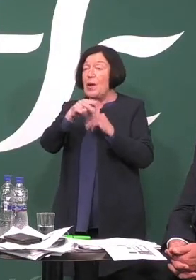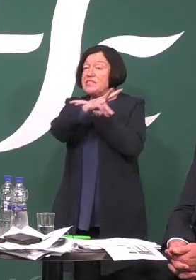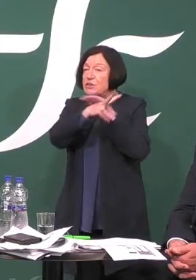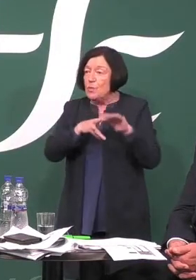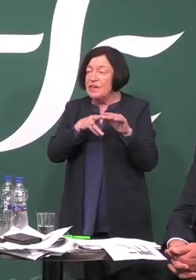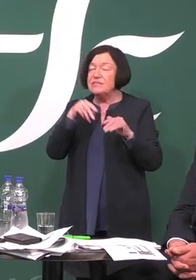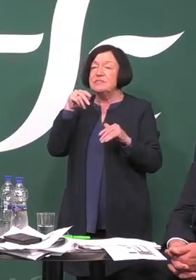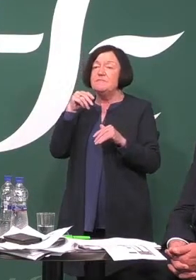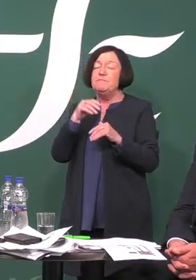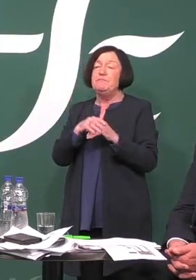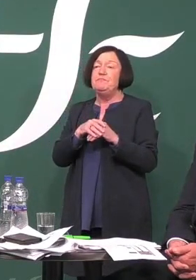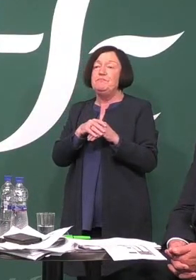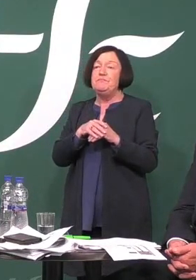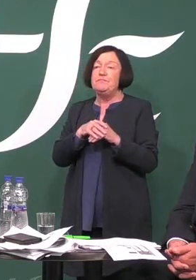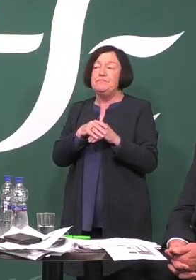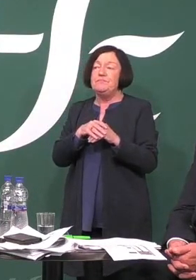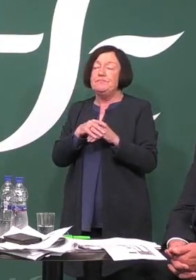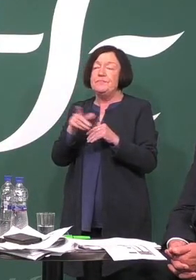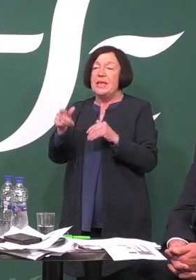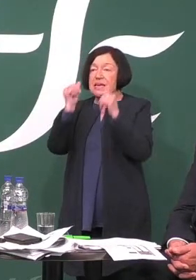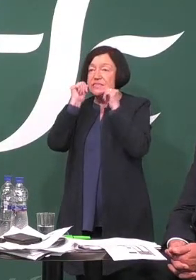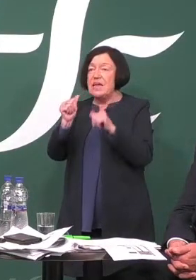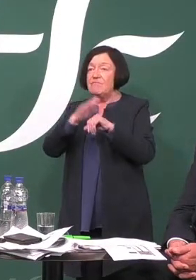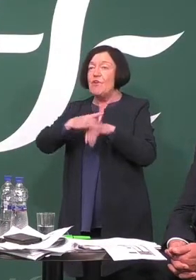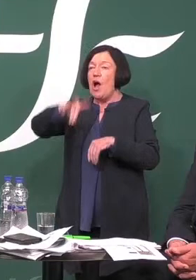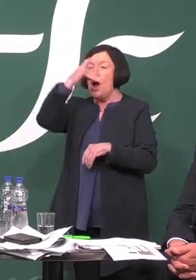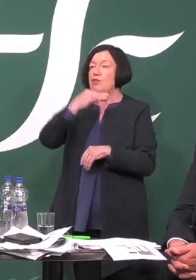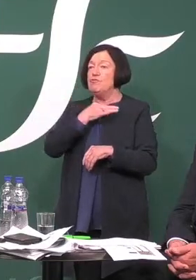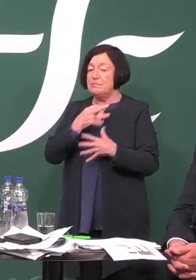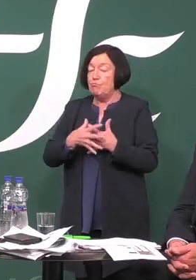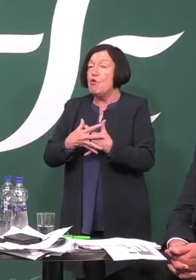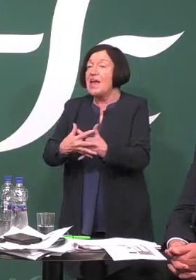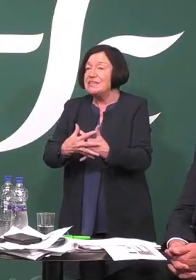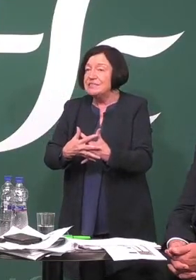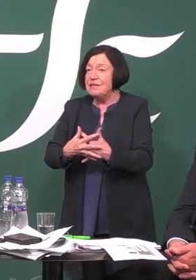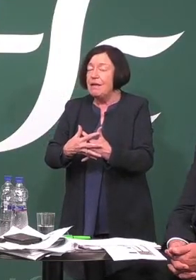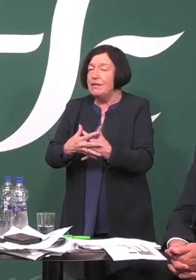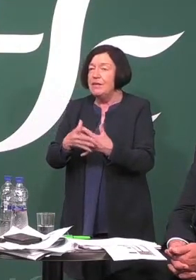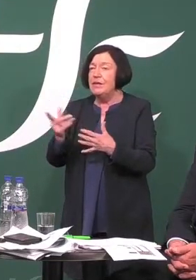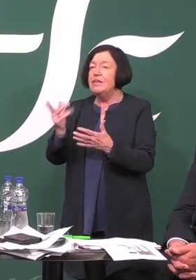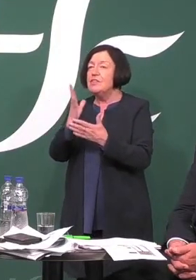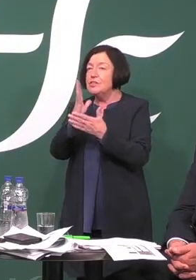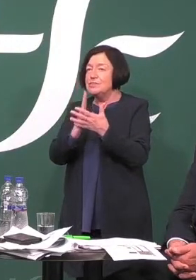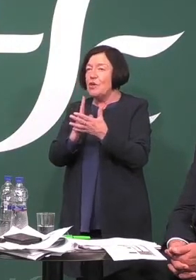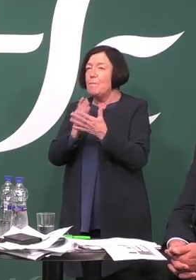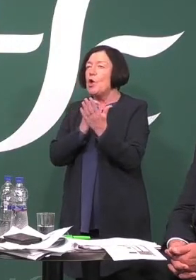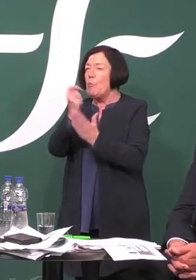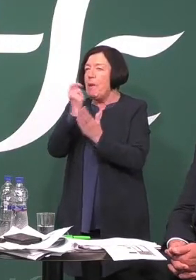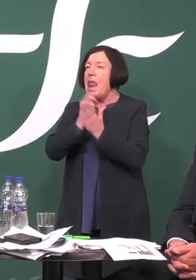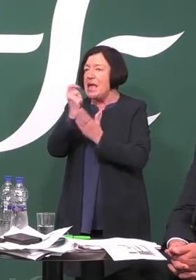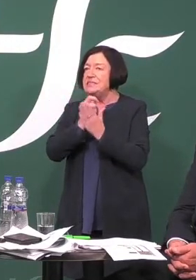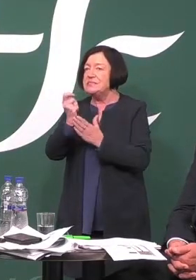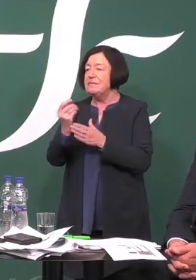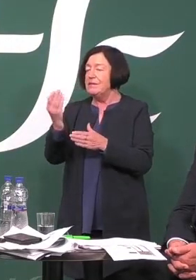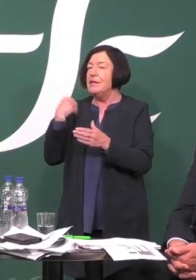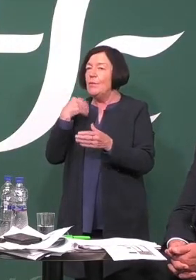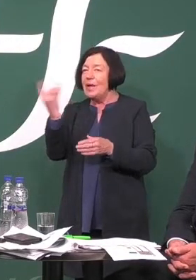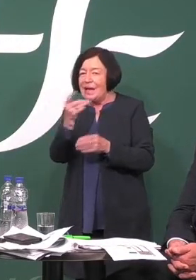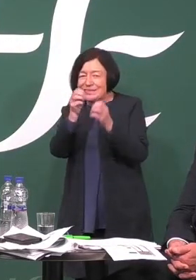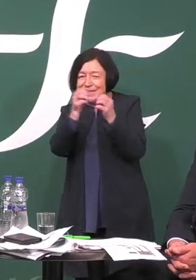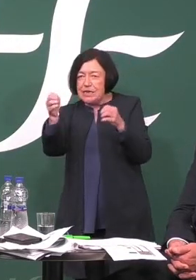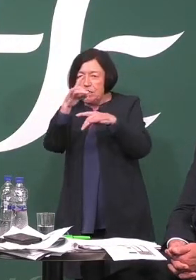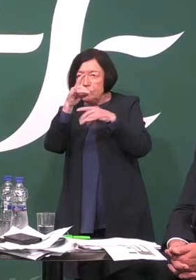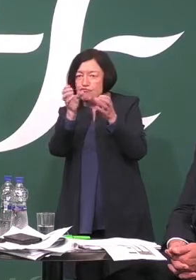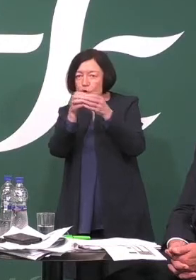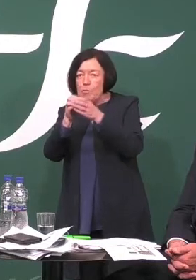pregnancy assessment unit, attendance for high-risk pregnancies. There have been some complaints, obviously, and we're asking each hospital group to